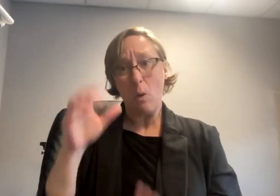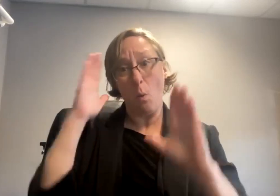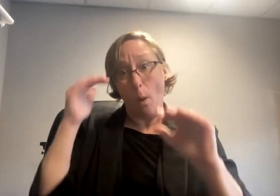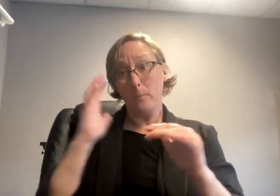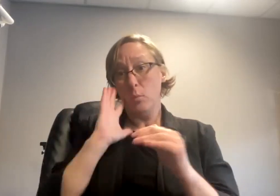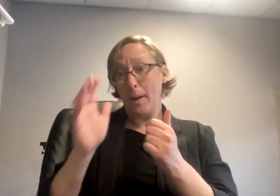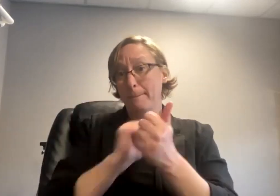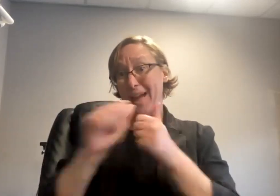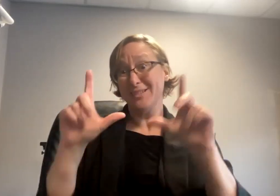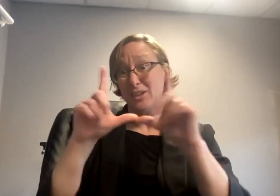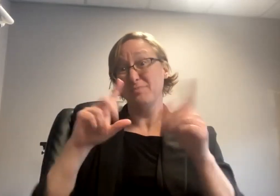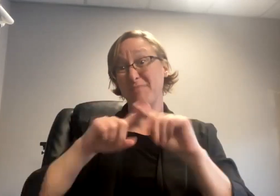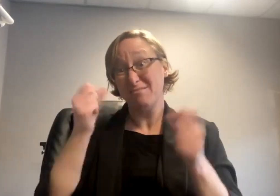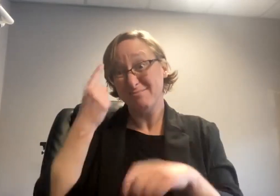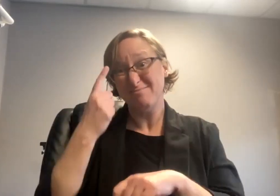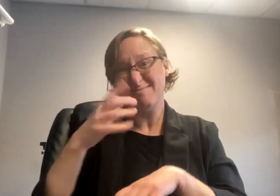That's where we are.